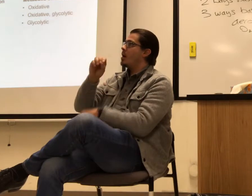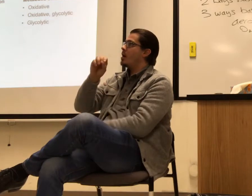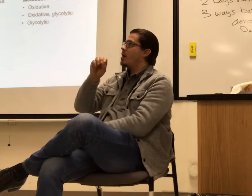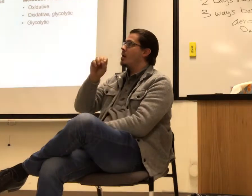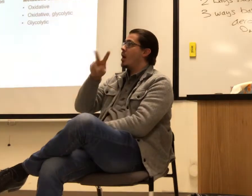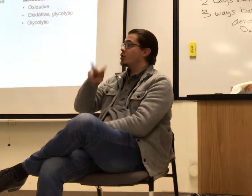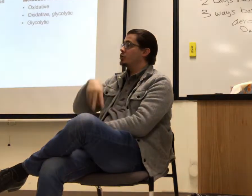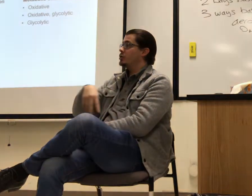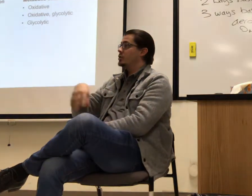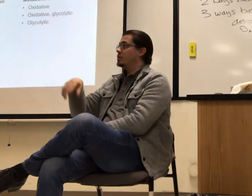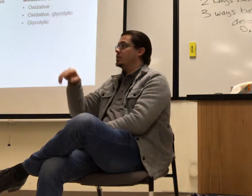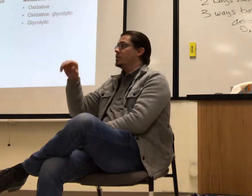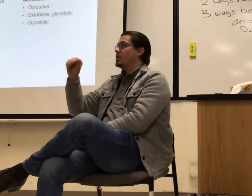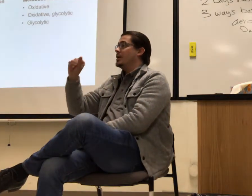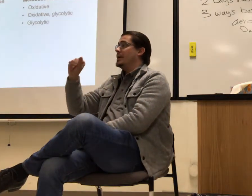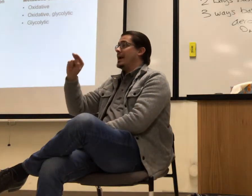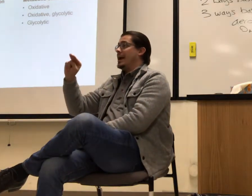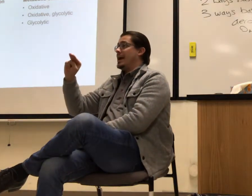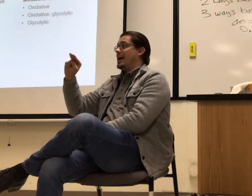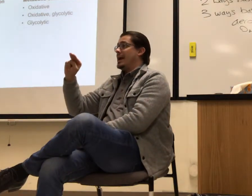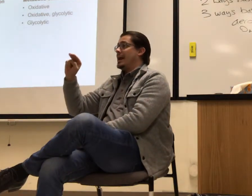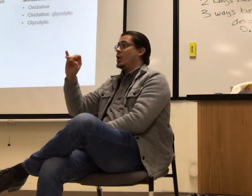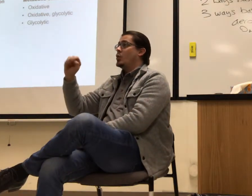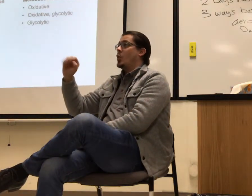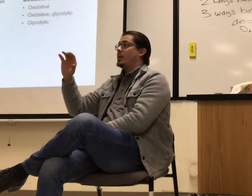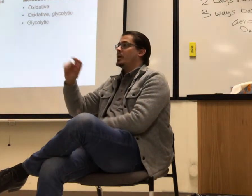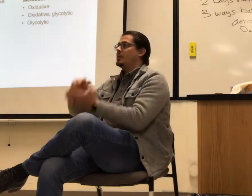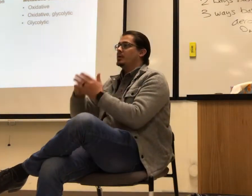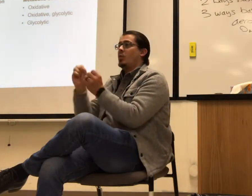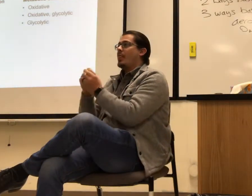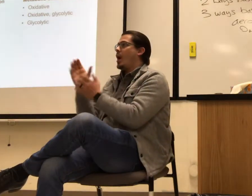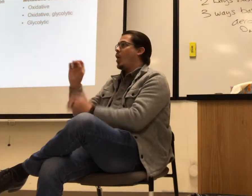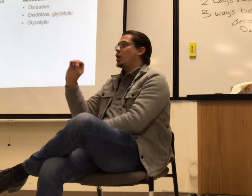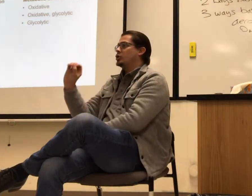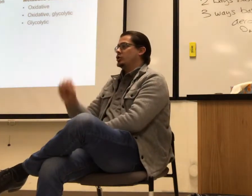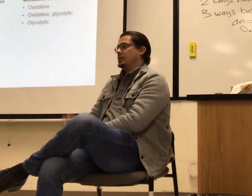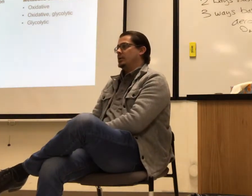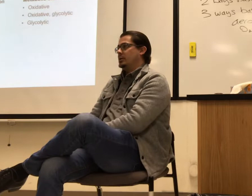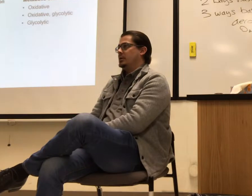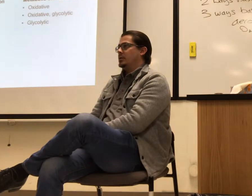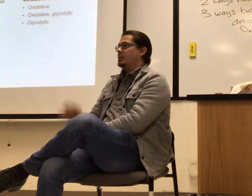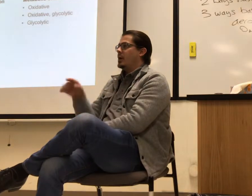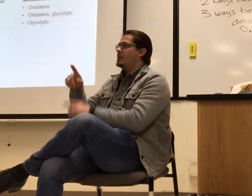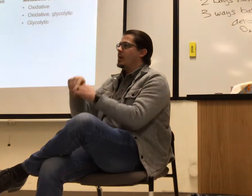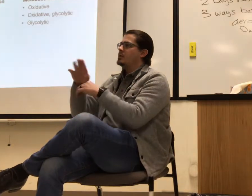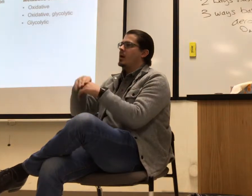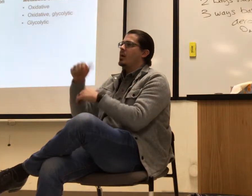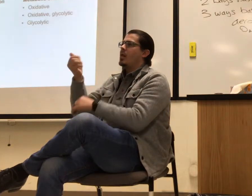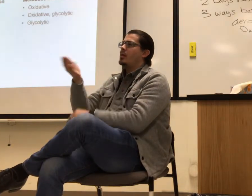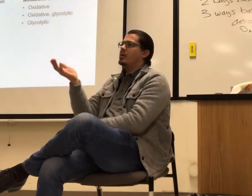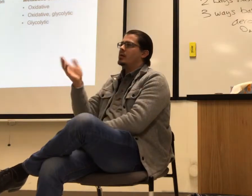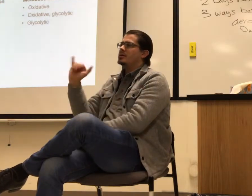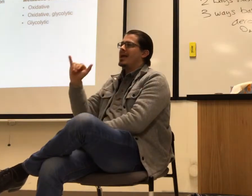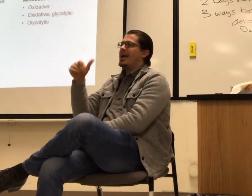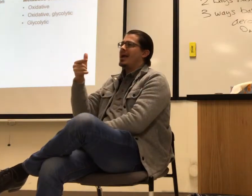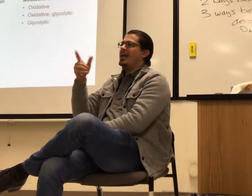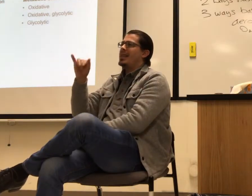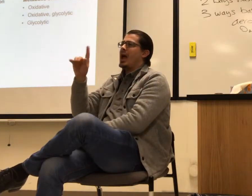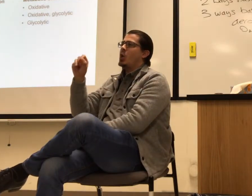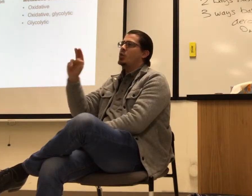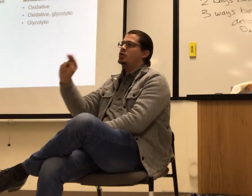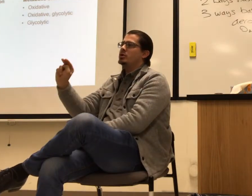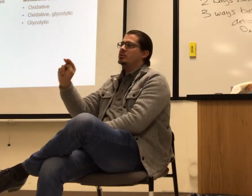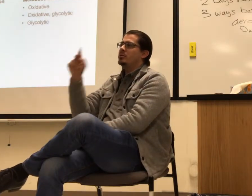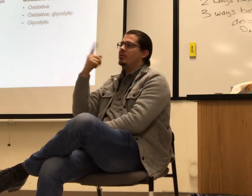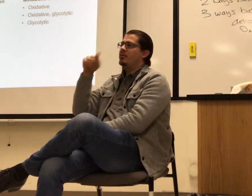Anaerobic means, and means without. There's no oxygen. This metabolism depends on other things like we need glycogen as